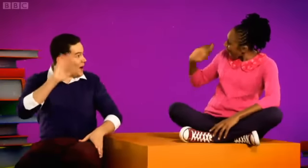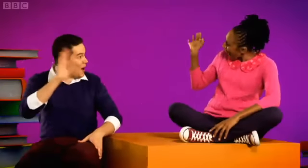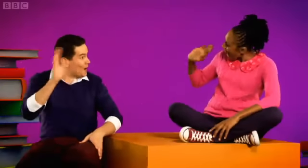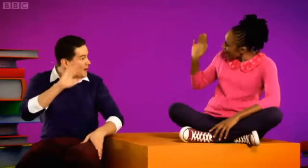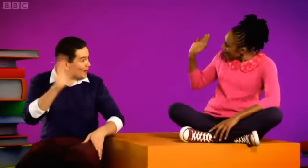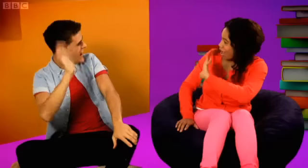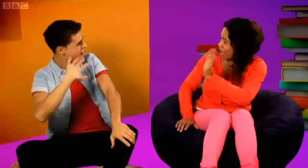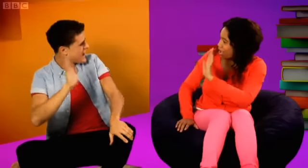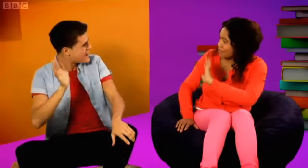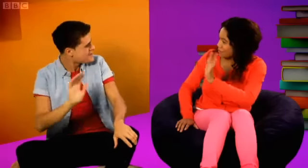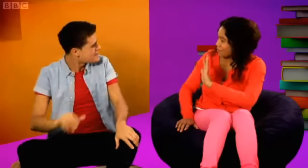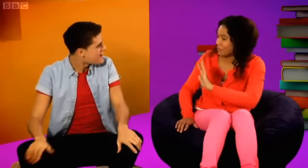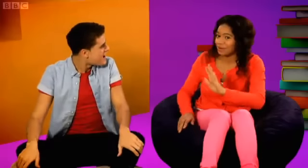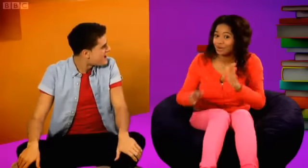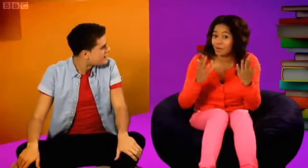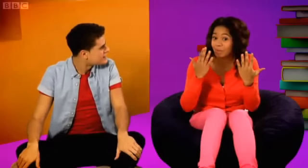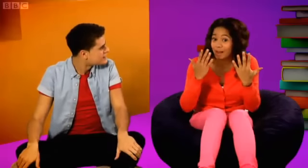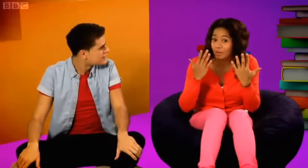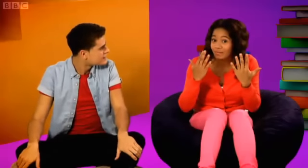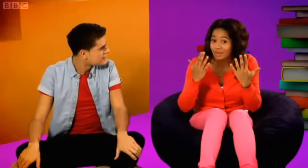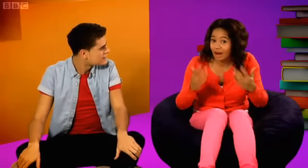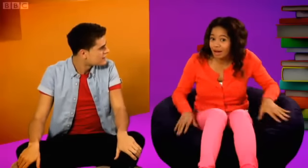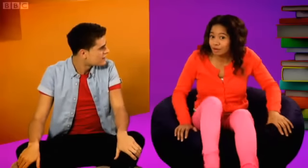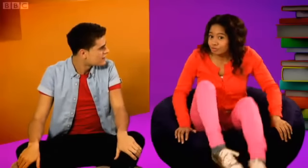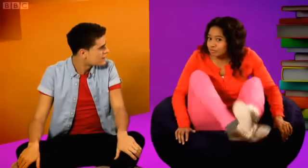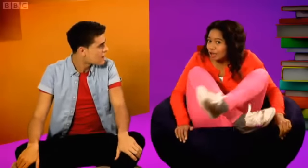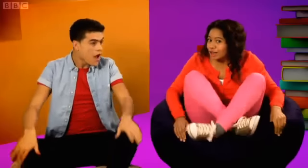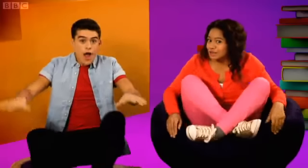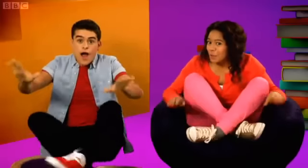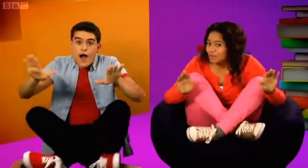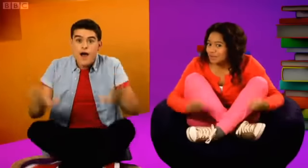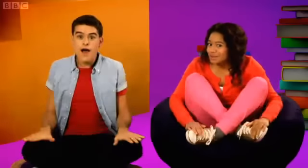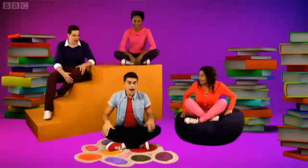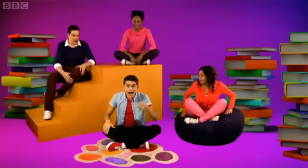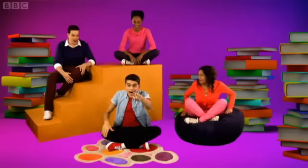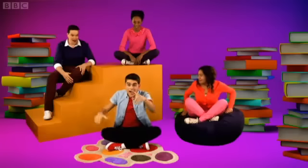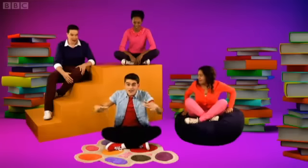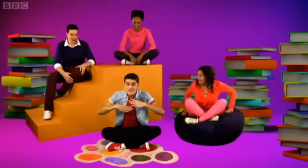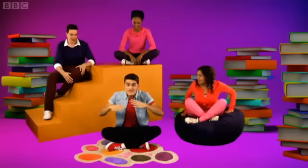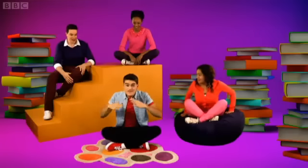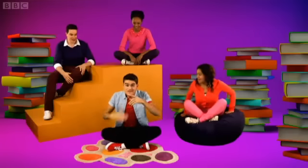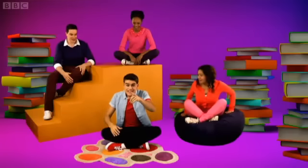Hello! Hello! Wiggle your fingers and cross your feet. Are you ready?